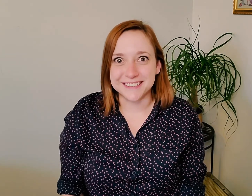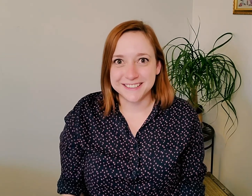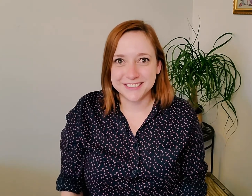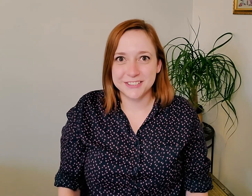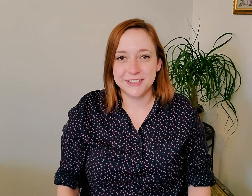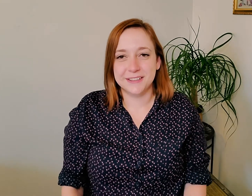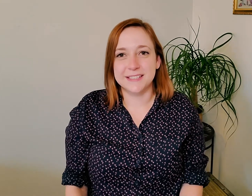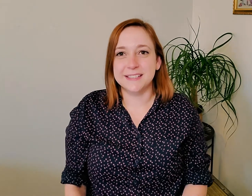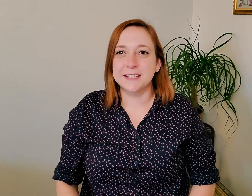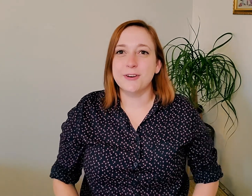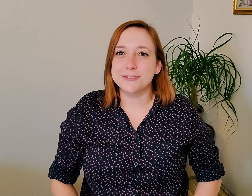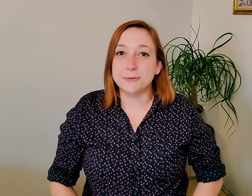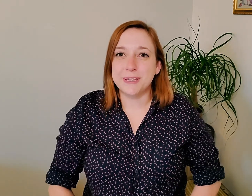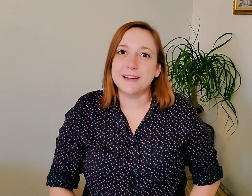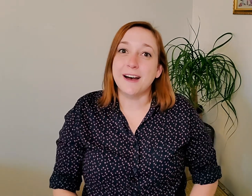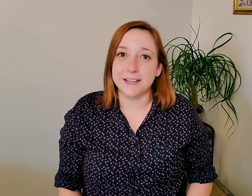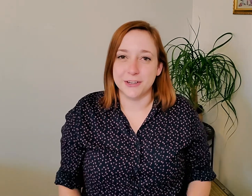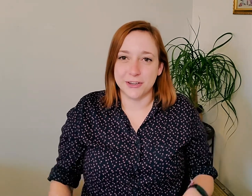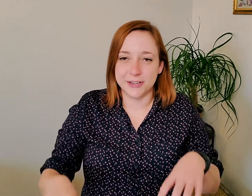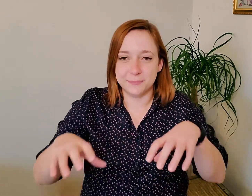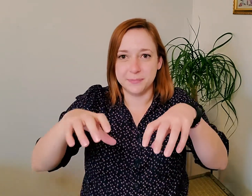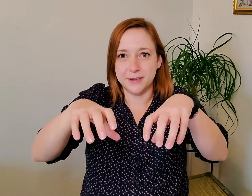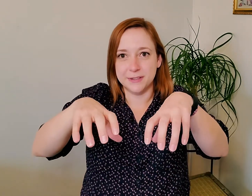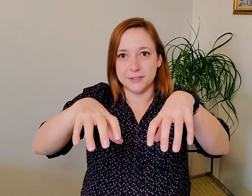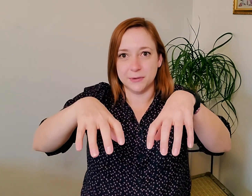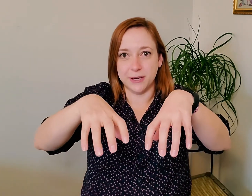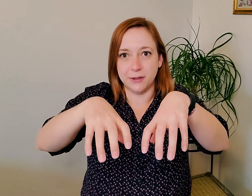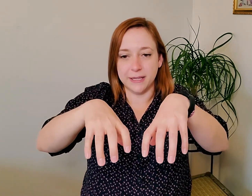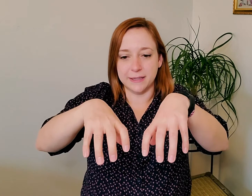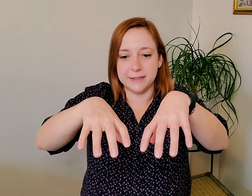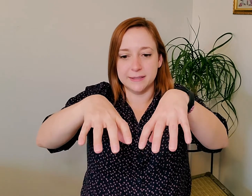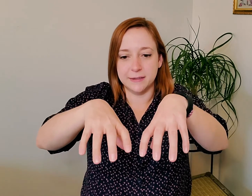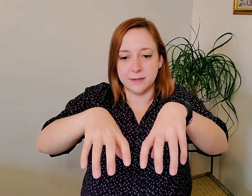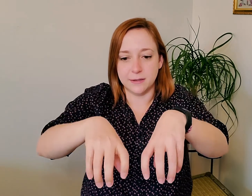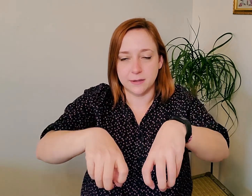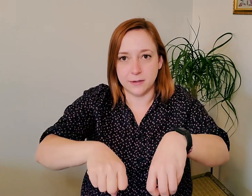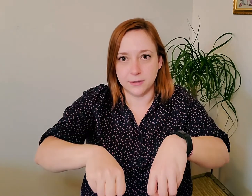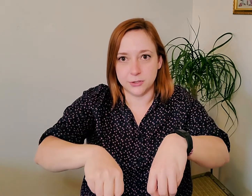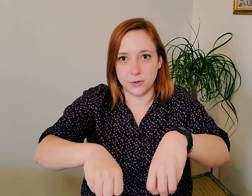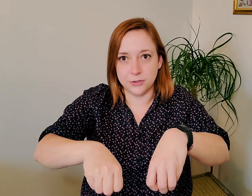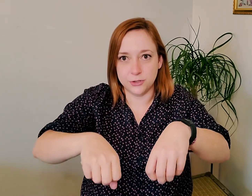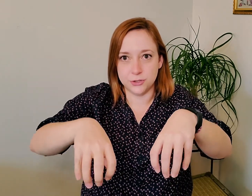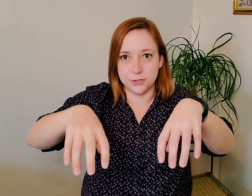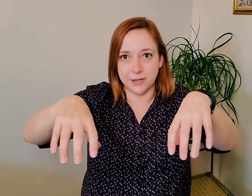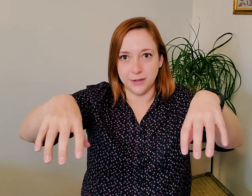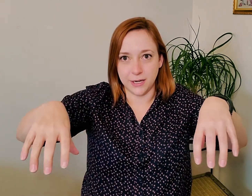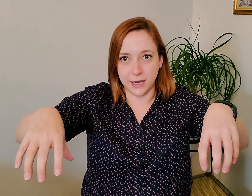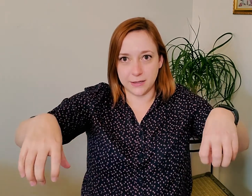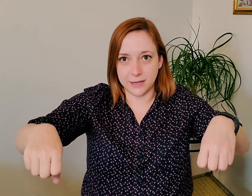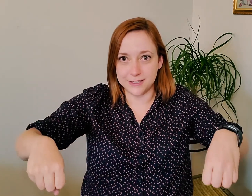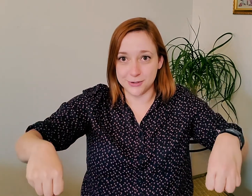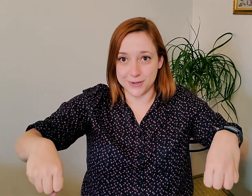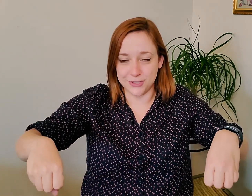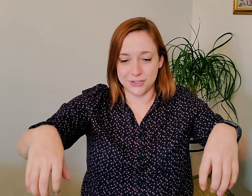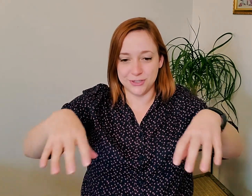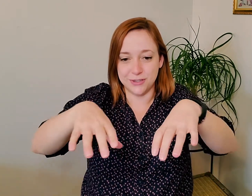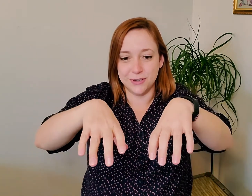Sausage. This can also mean hot dog. So we go like this, scrunch, and then again, and scrunch.